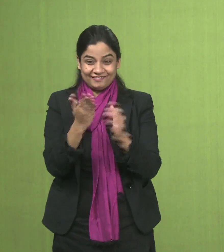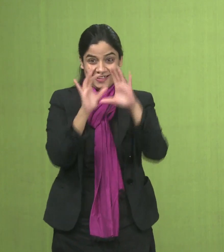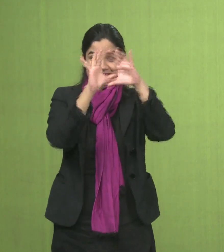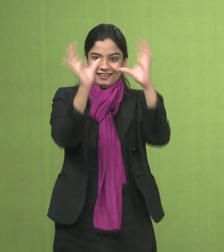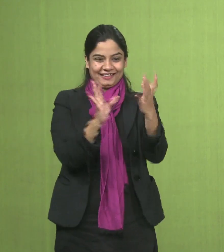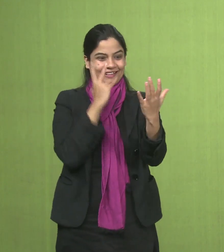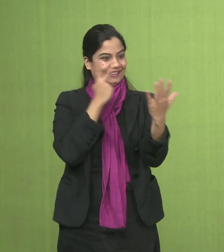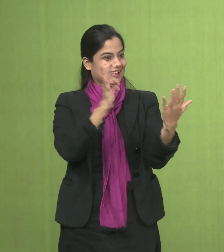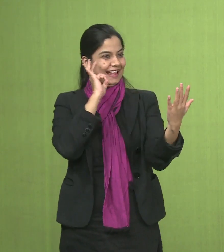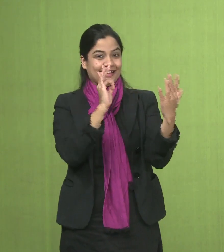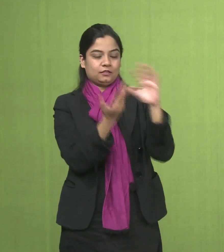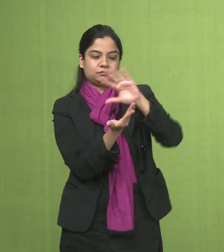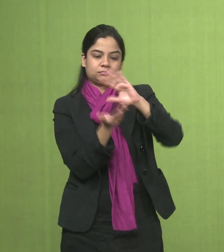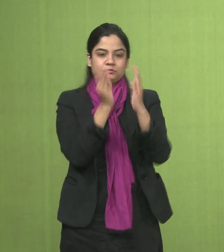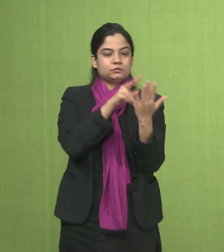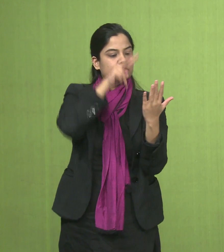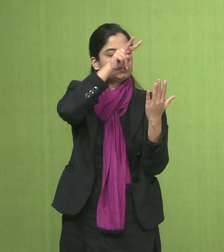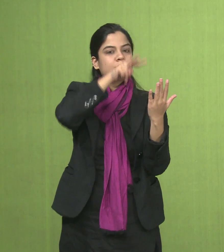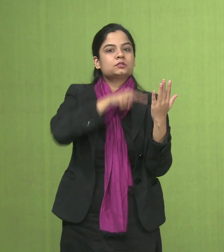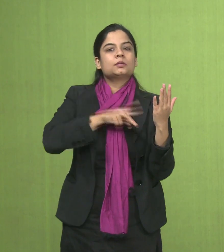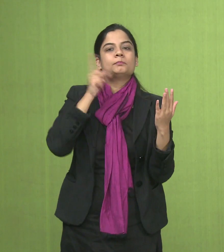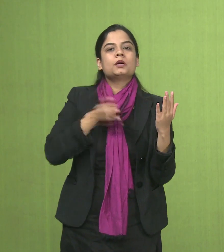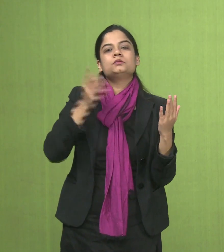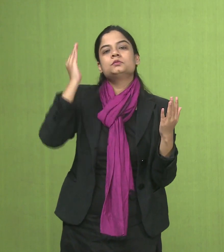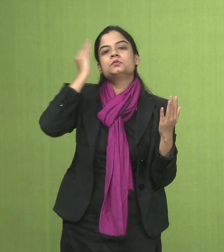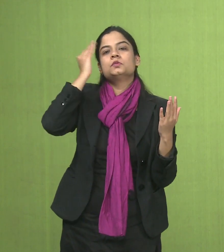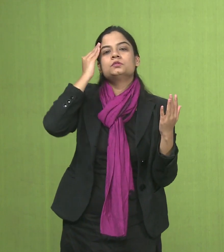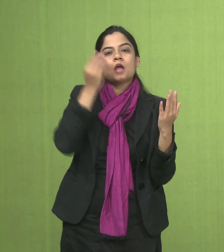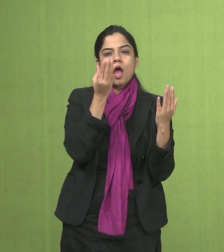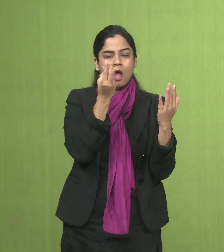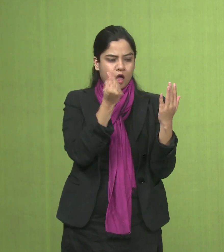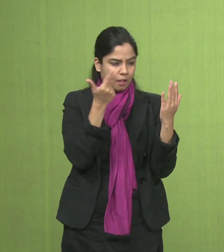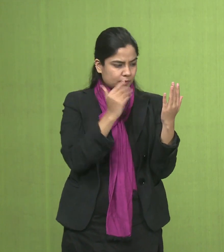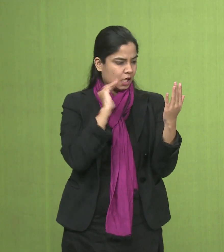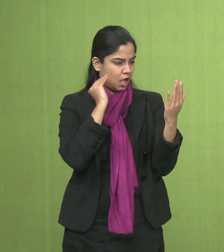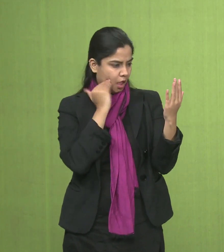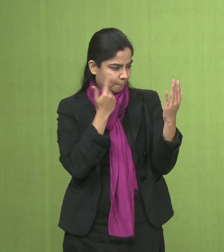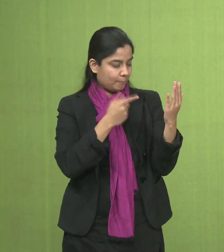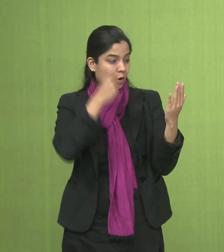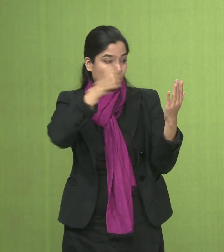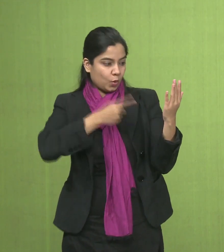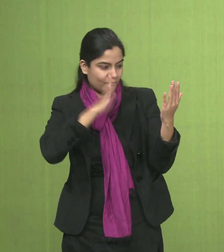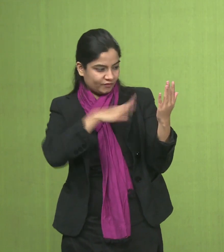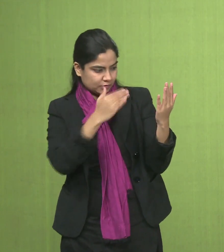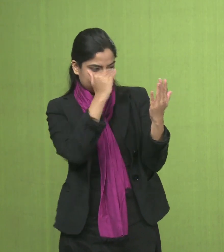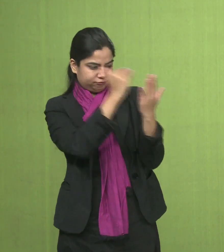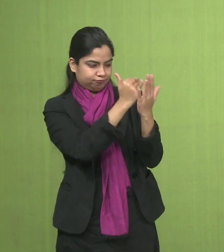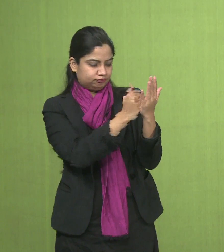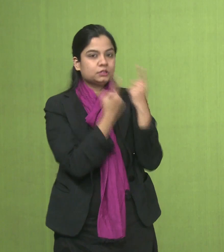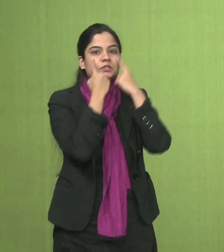instructions are always there on the back side of the packet. You must always read the instruction, the expiry date, how much is